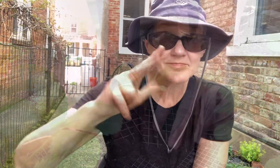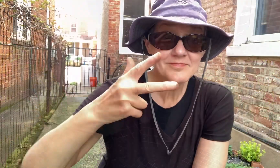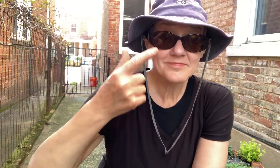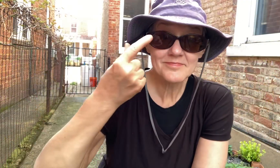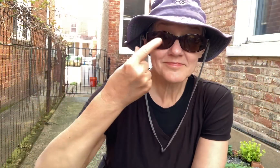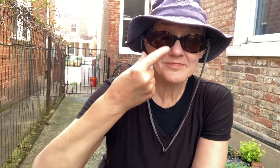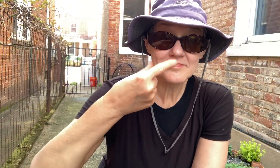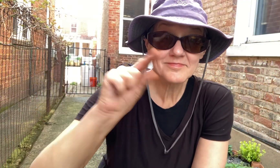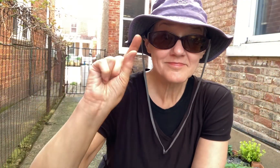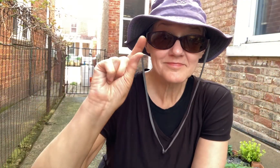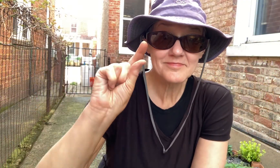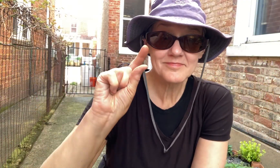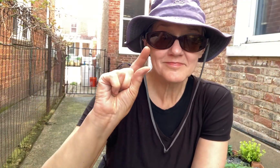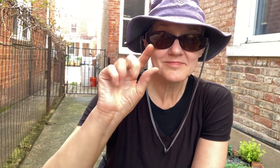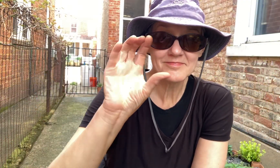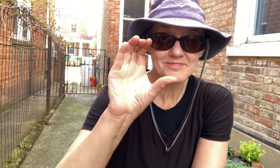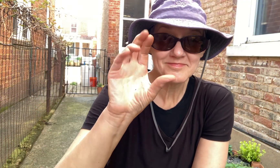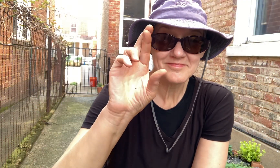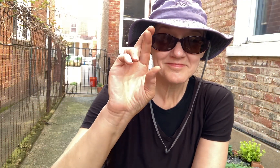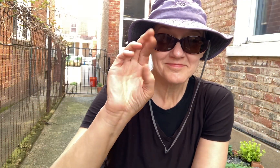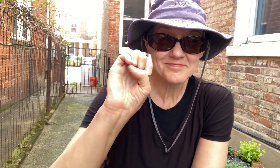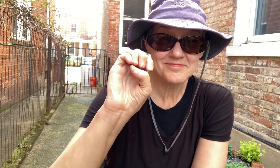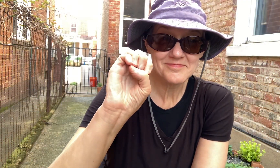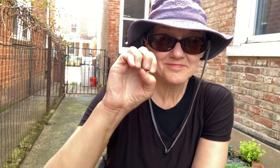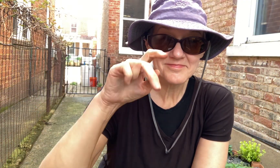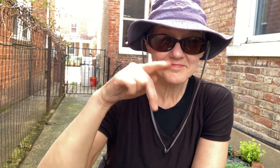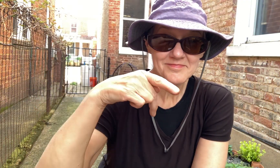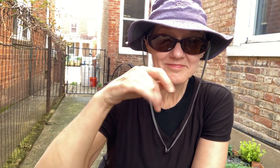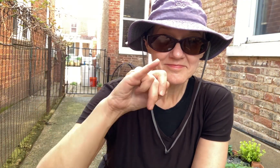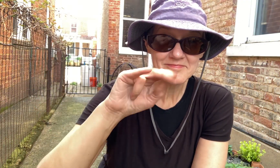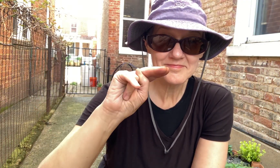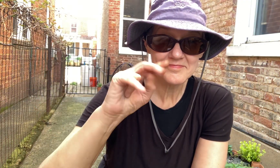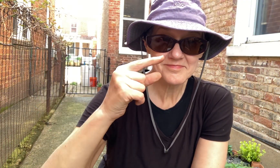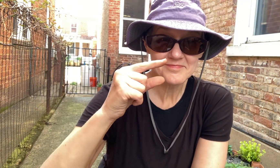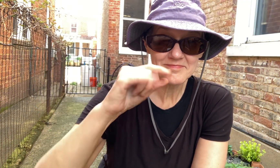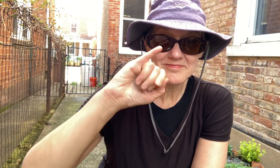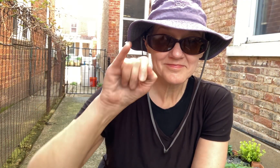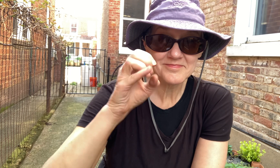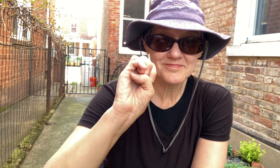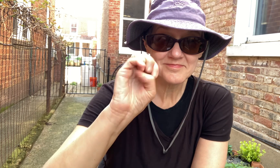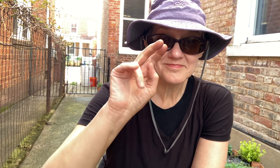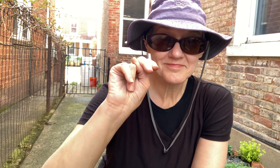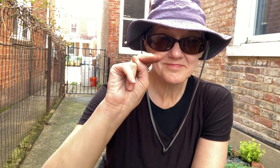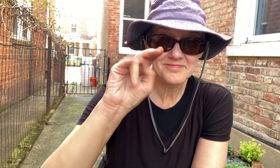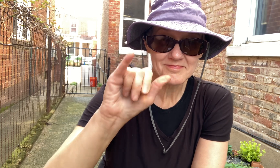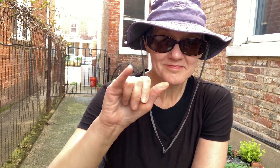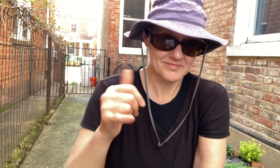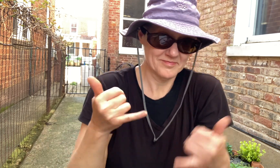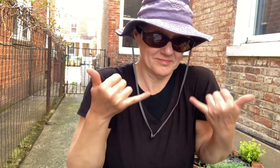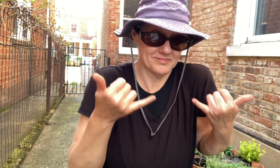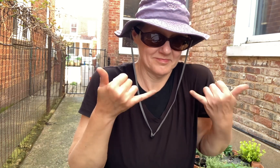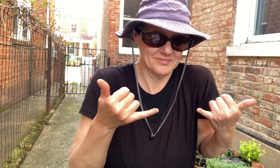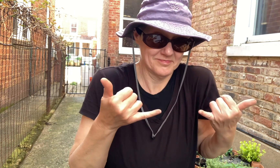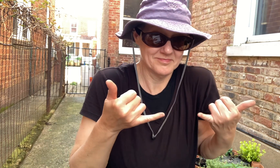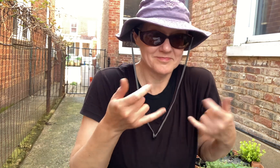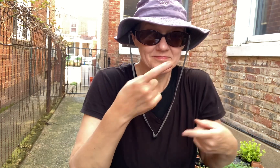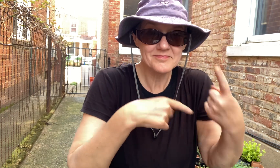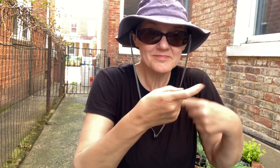And the 3rd perennial green that I have is Creeping Jenny. Right now,